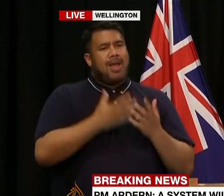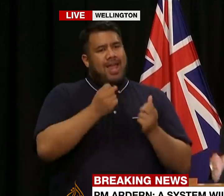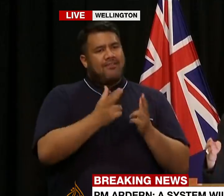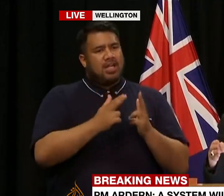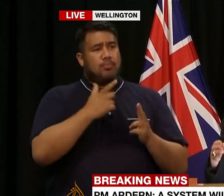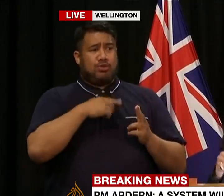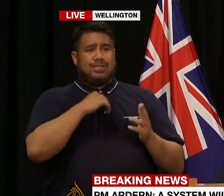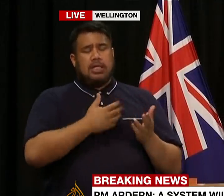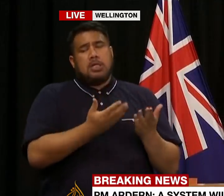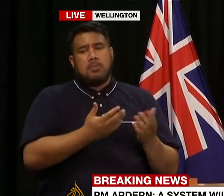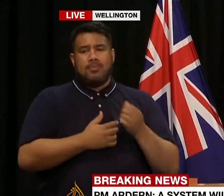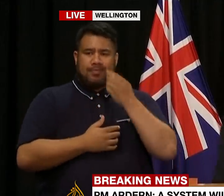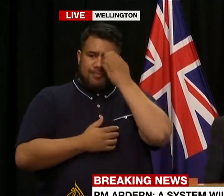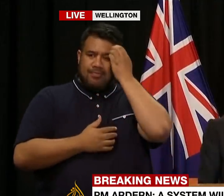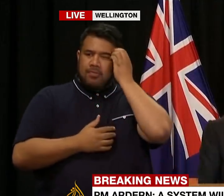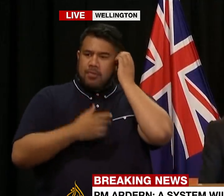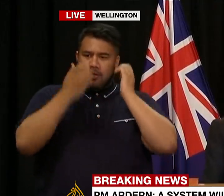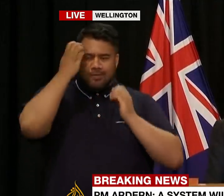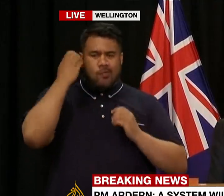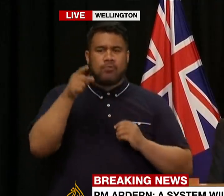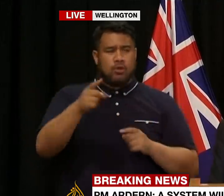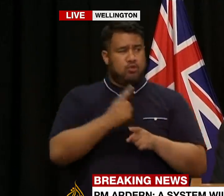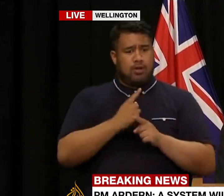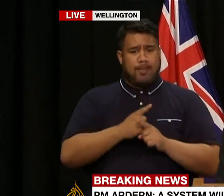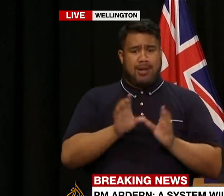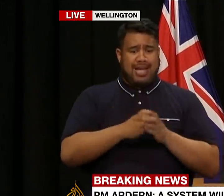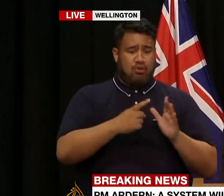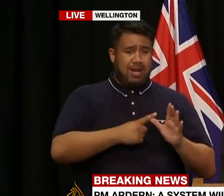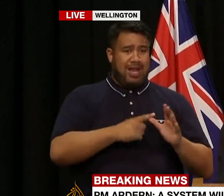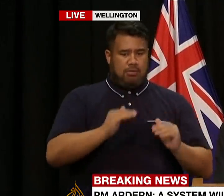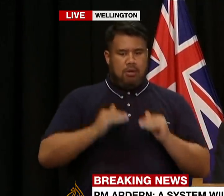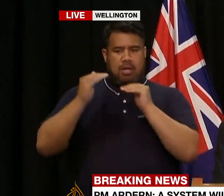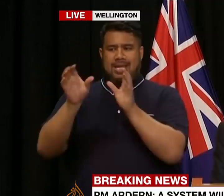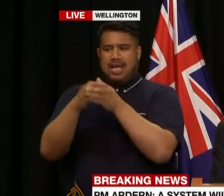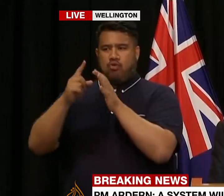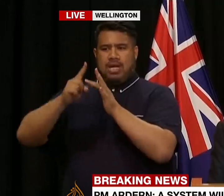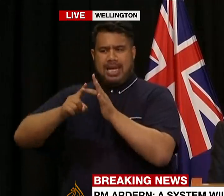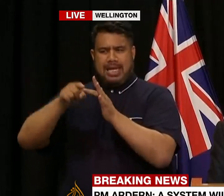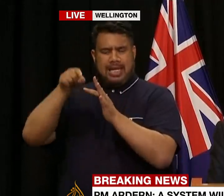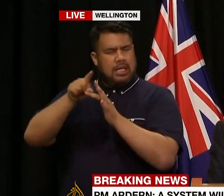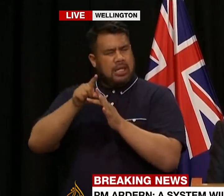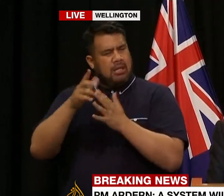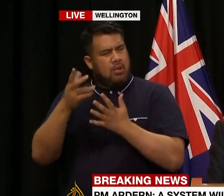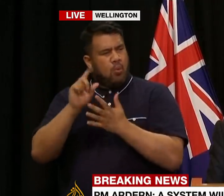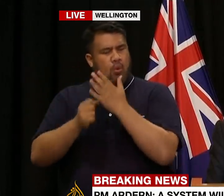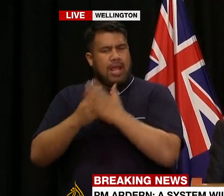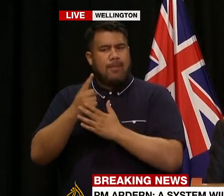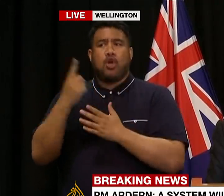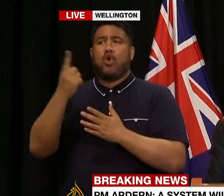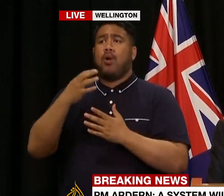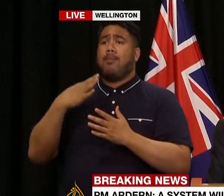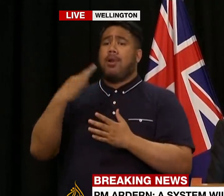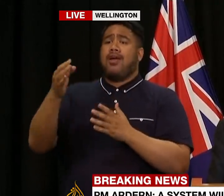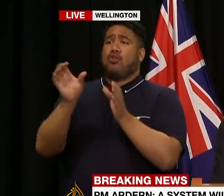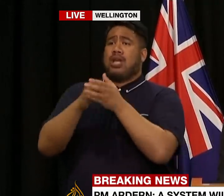who apply for an E category, an E classification in the interim period. Sorry, what was that? What happened to people who apply